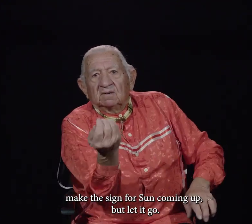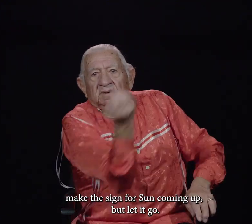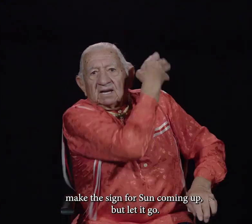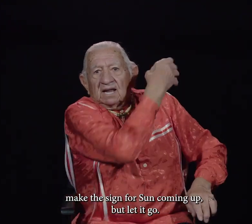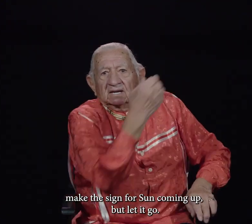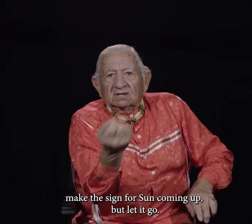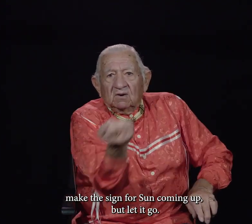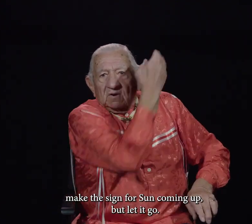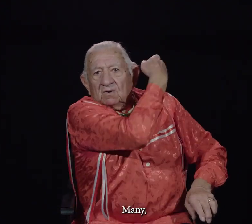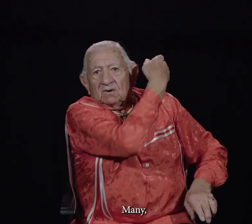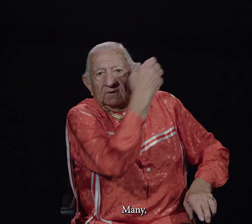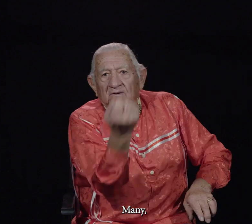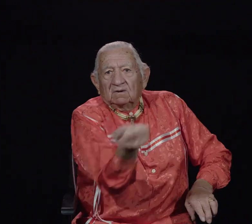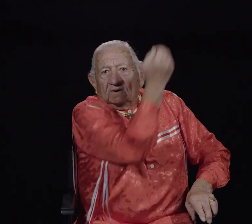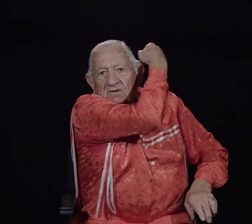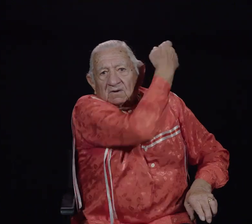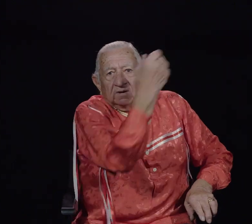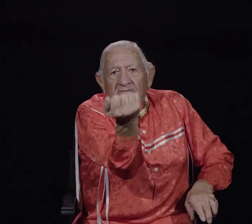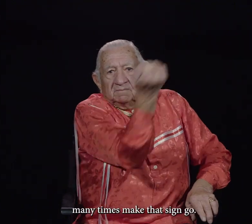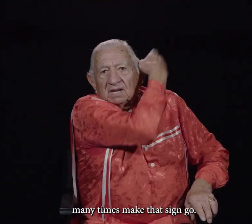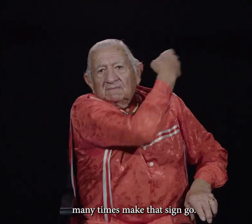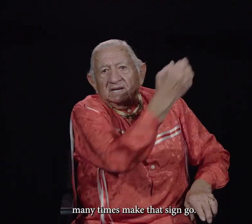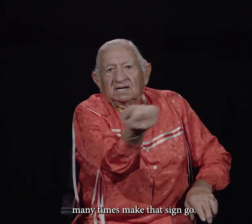but let it go. Many, many